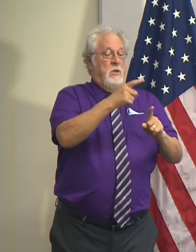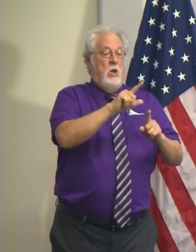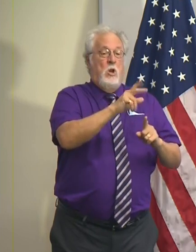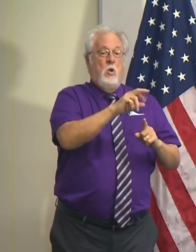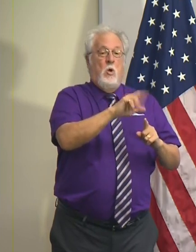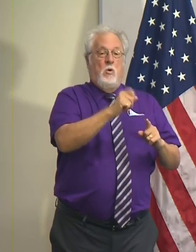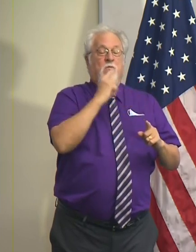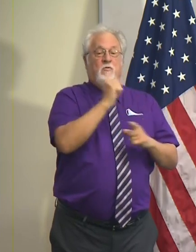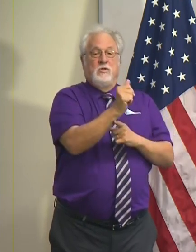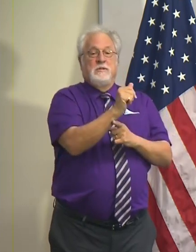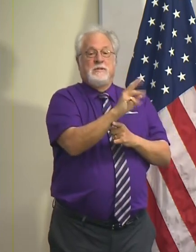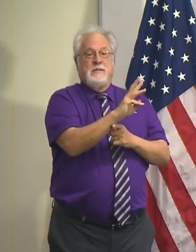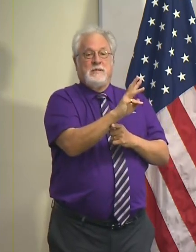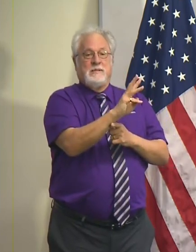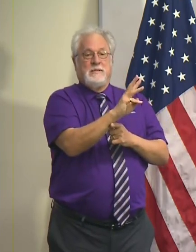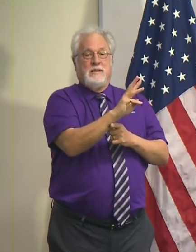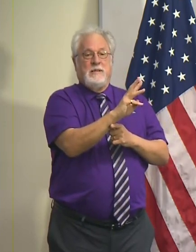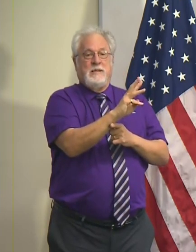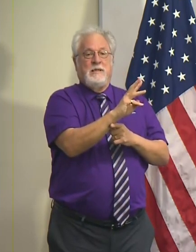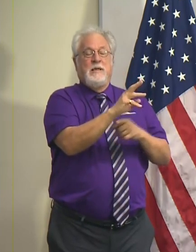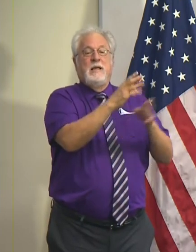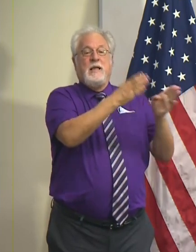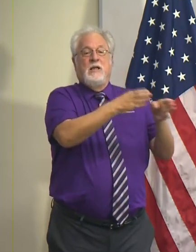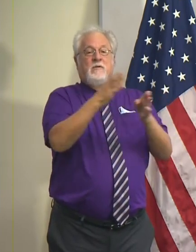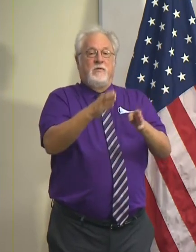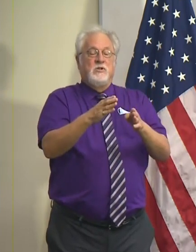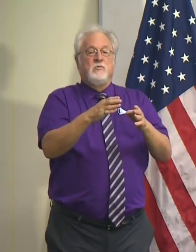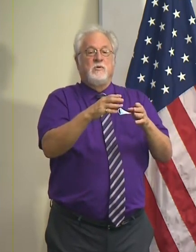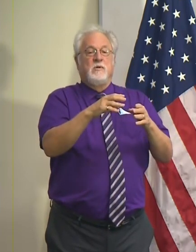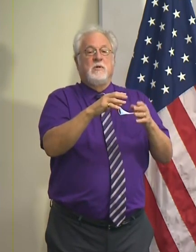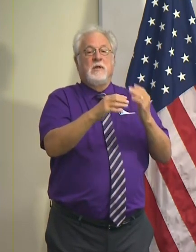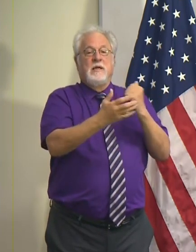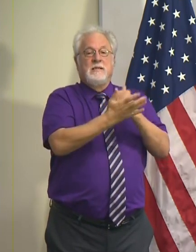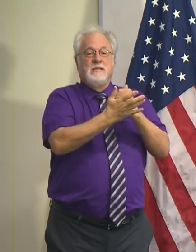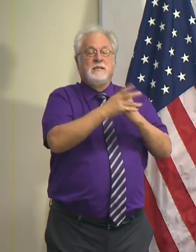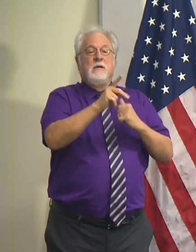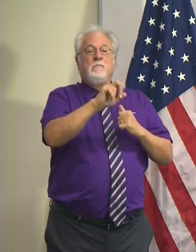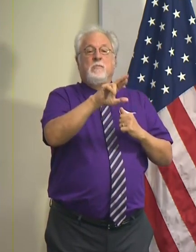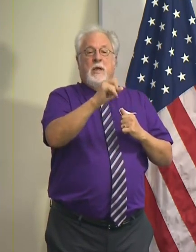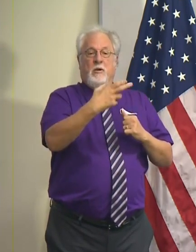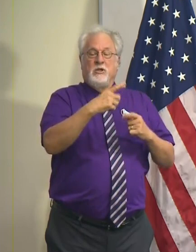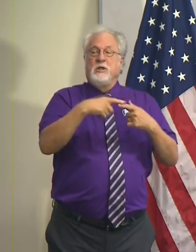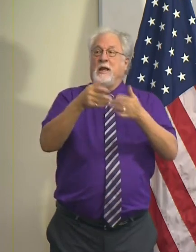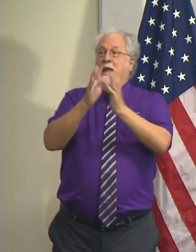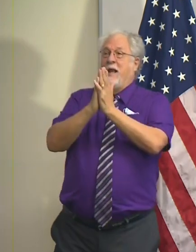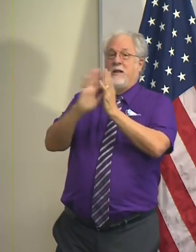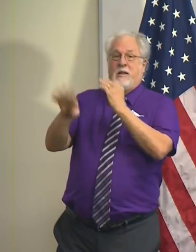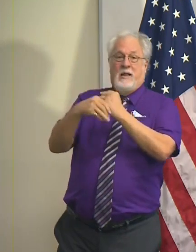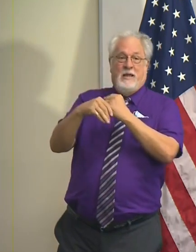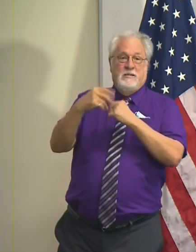in 16 individual assistance parishes, and we're putting in a request to add